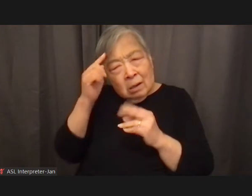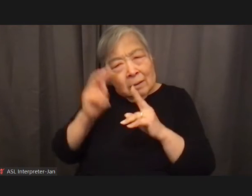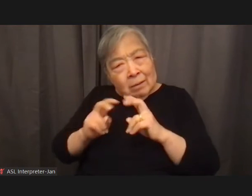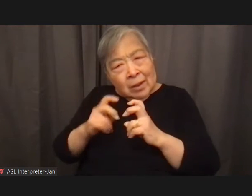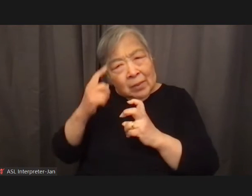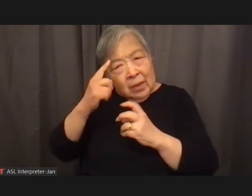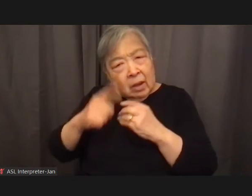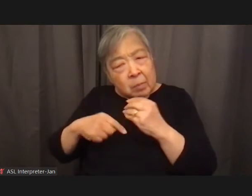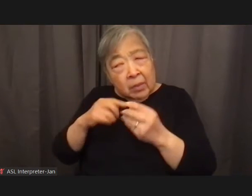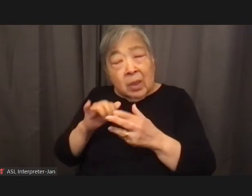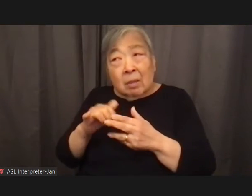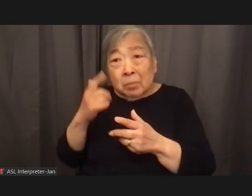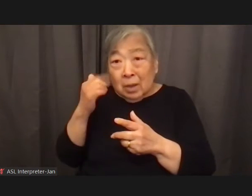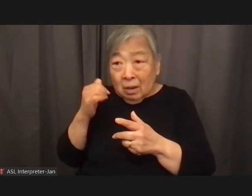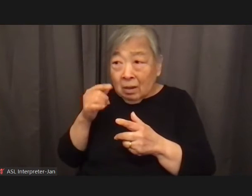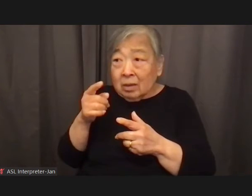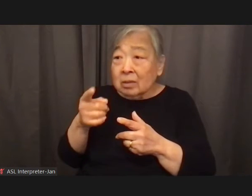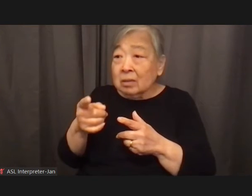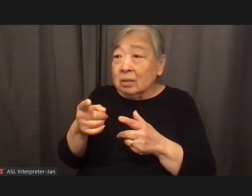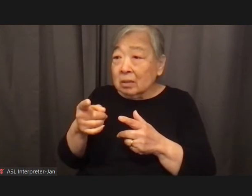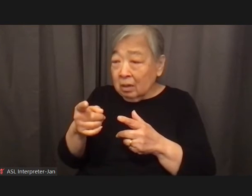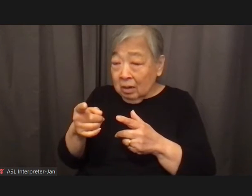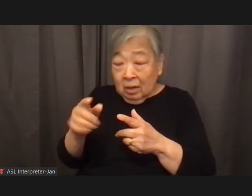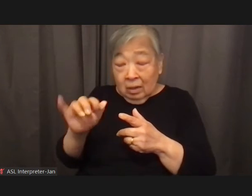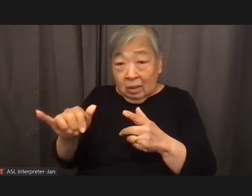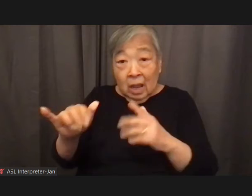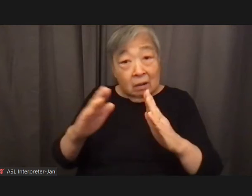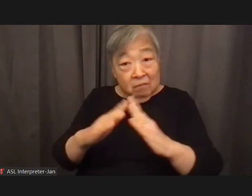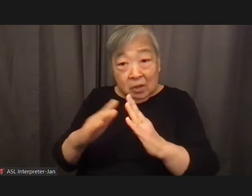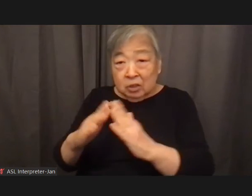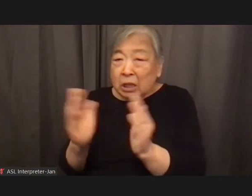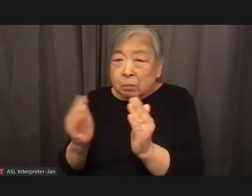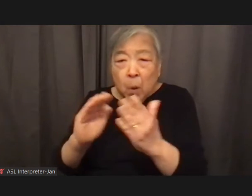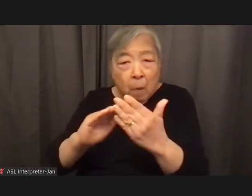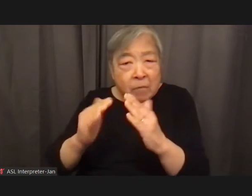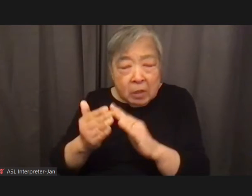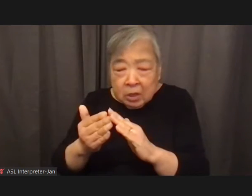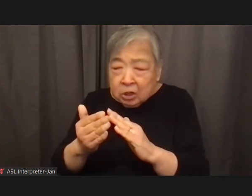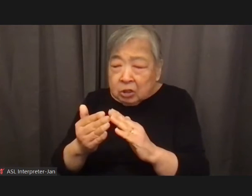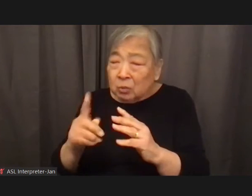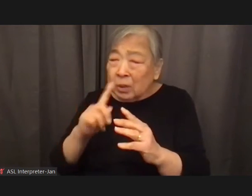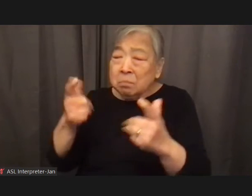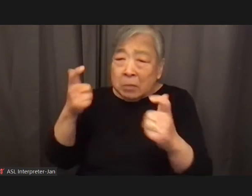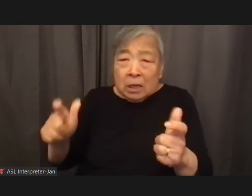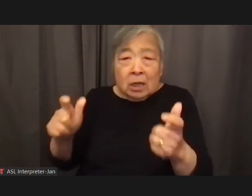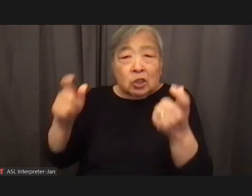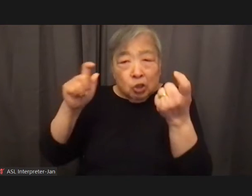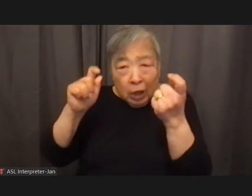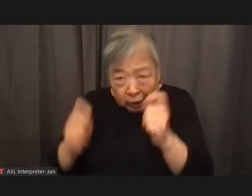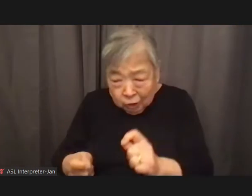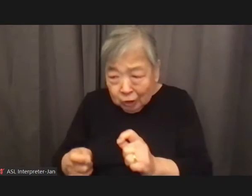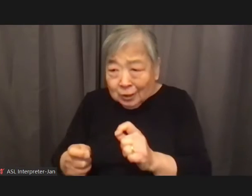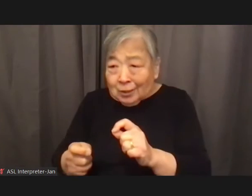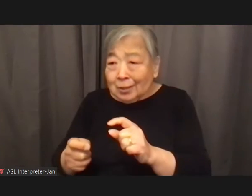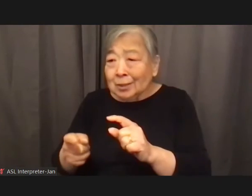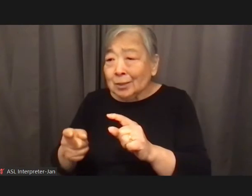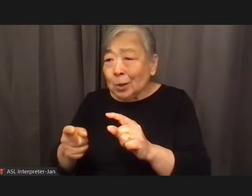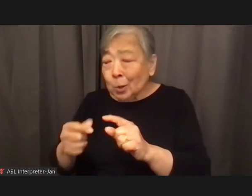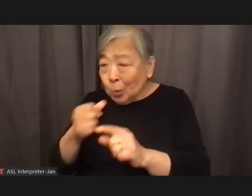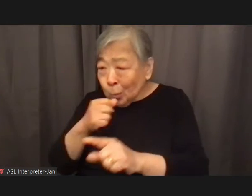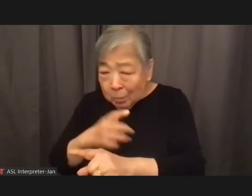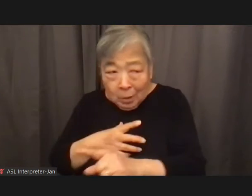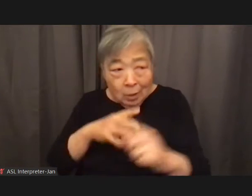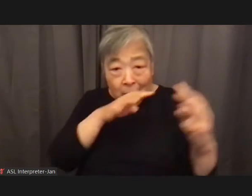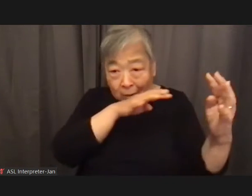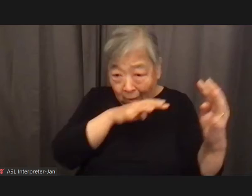some tremendous changes that took on in the village when they returned and sort of tried to live a